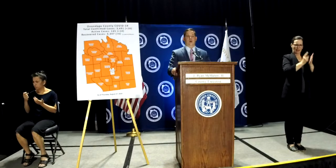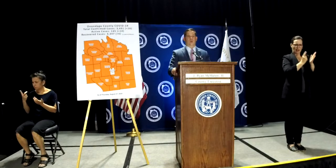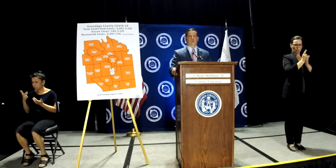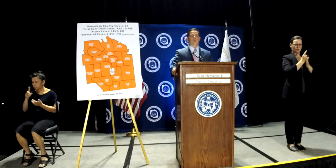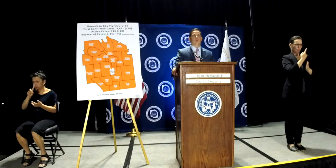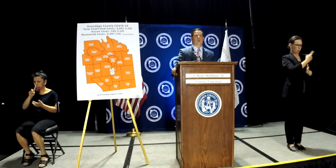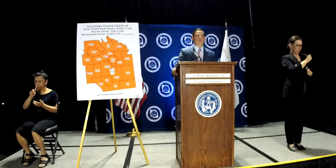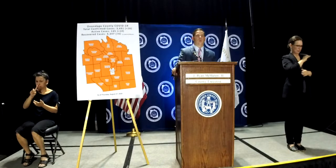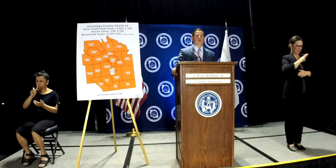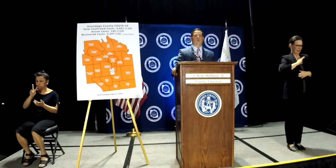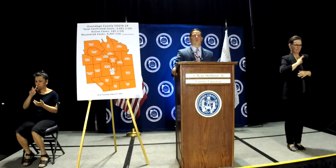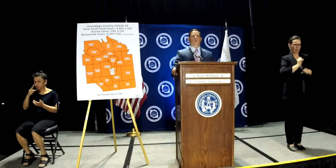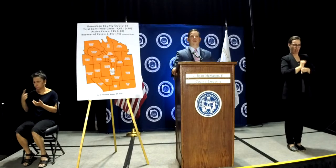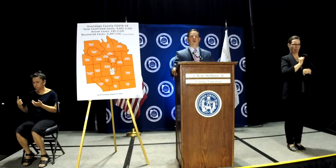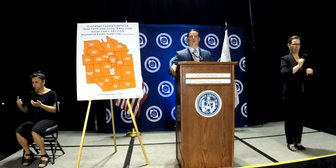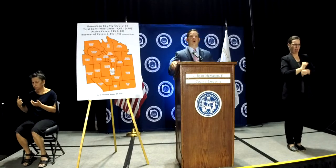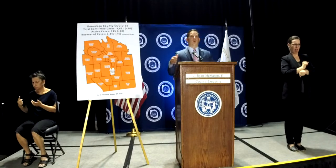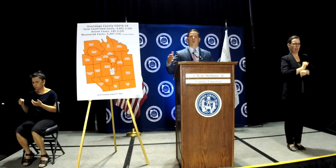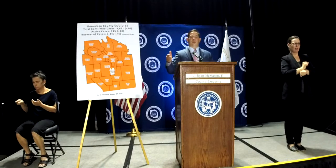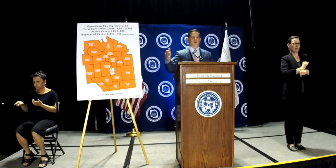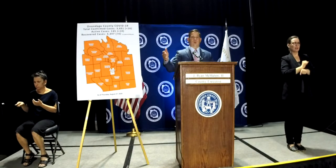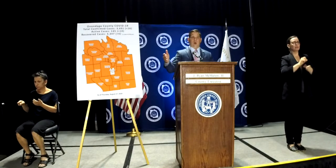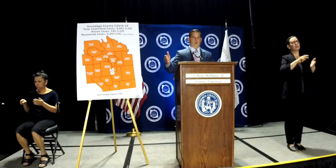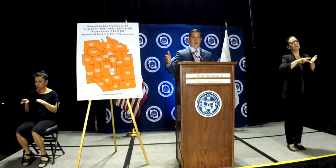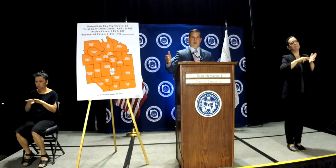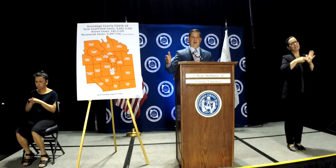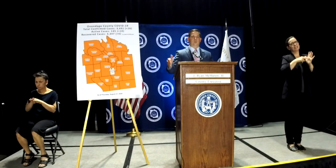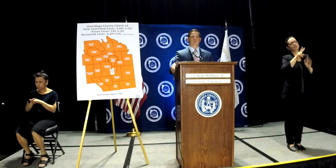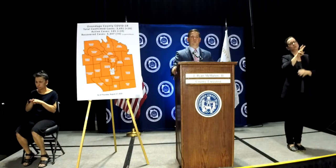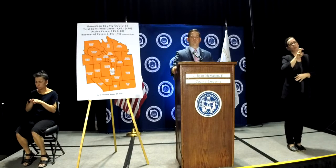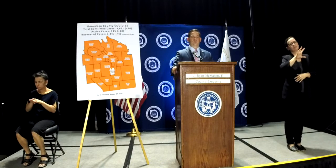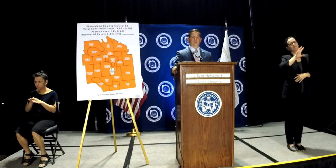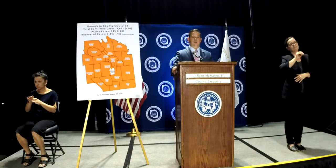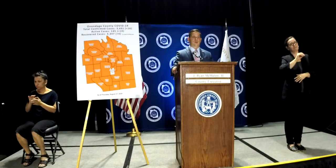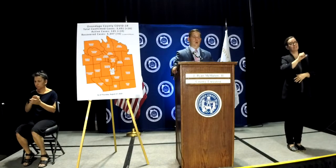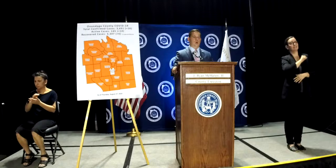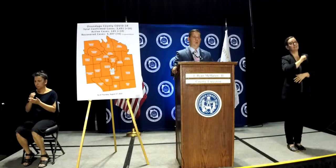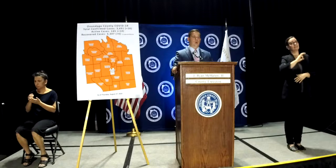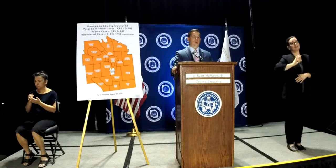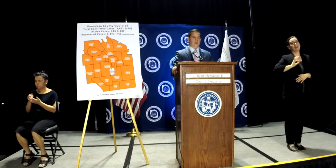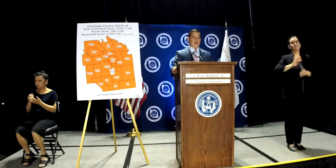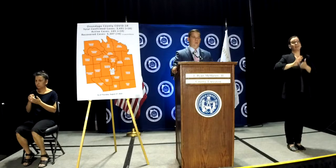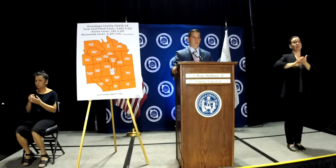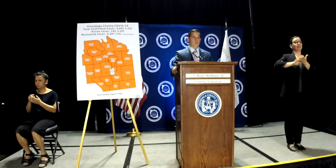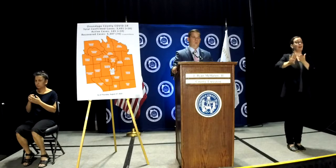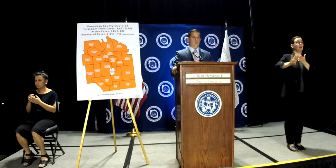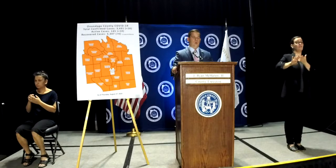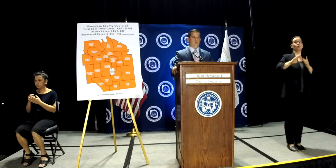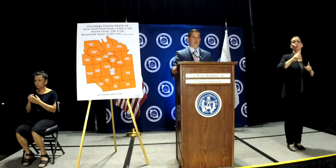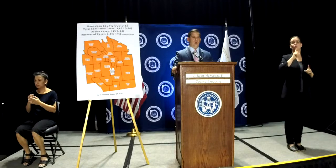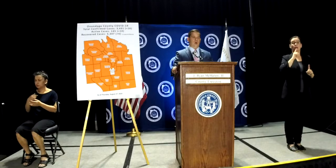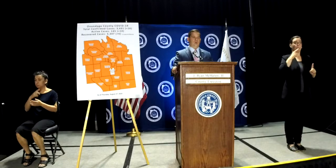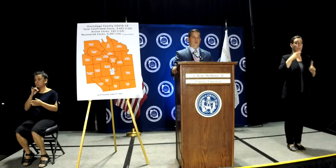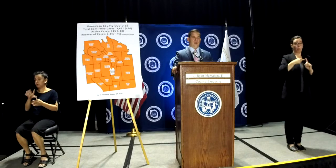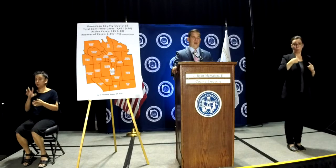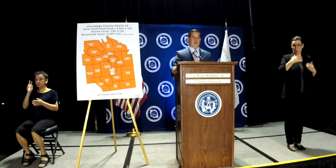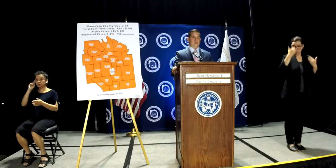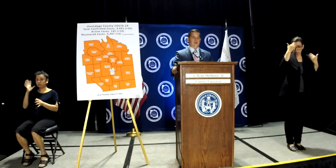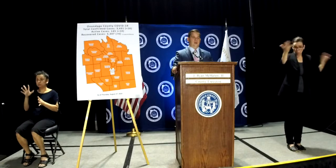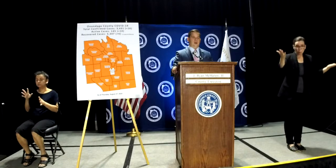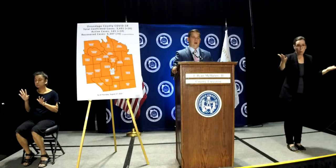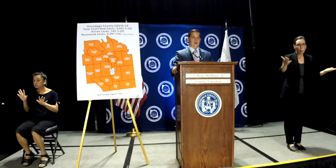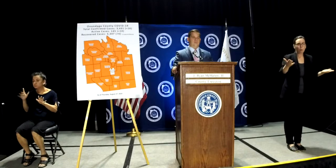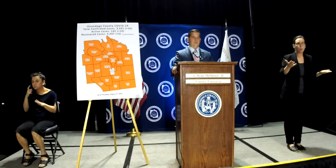Again, we don't know what we don't know right now, and so what we know is